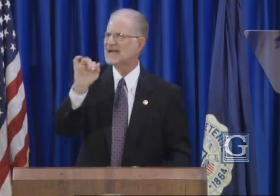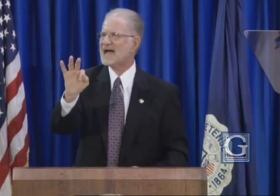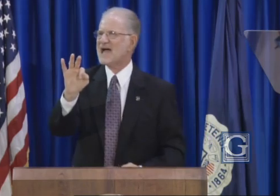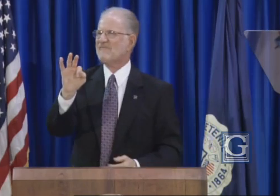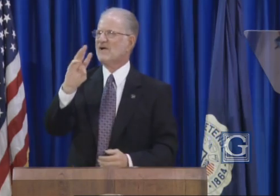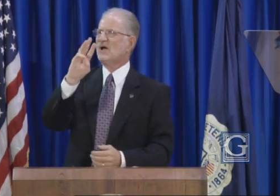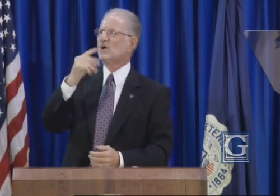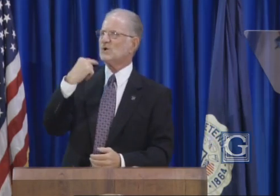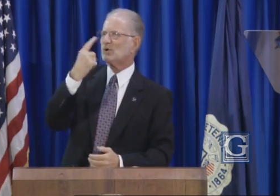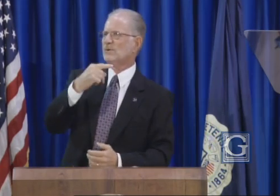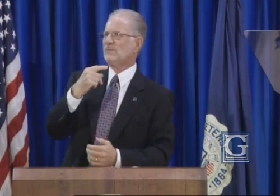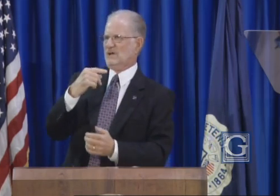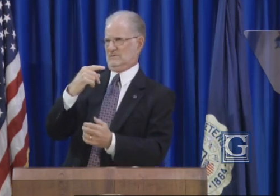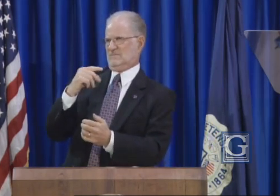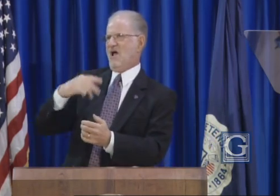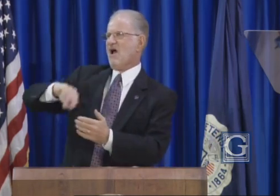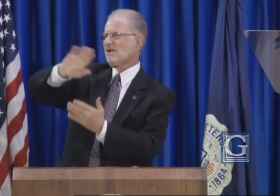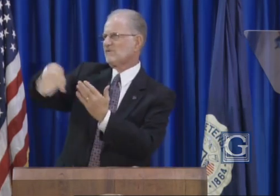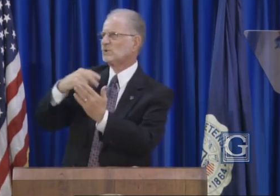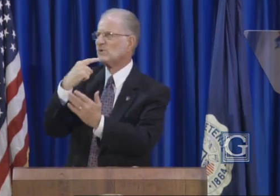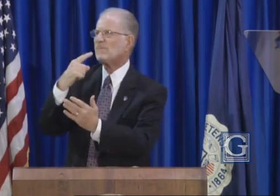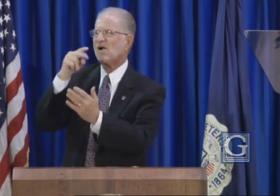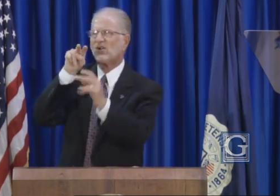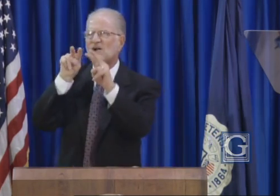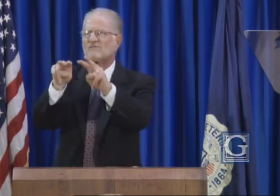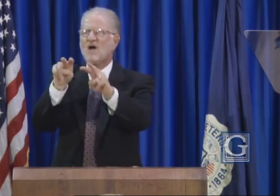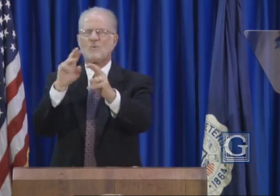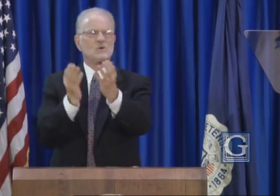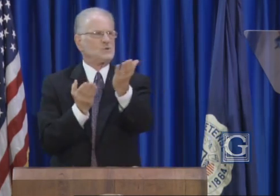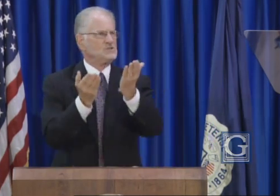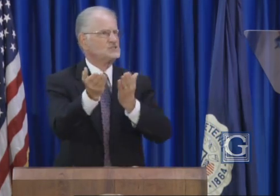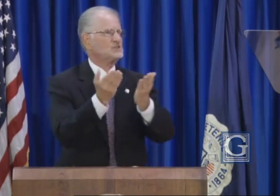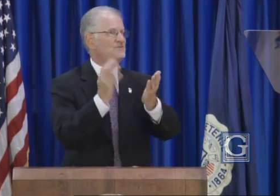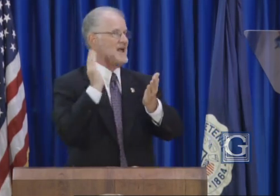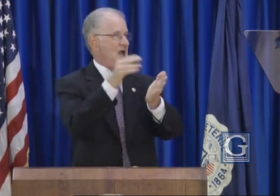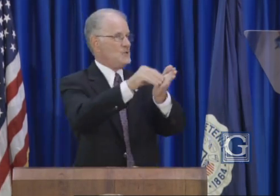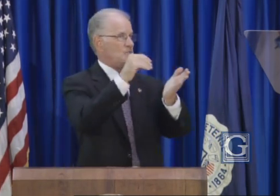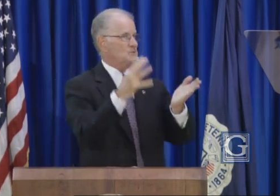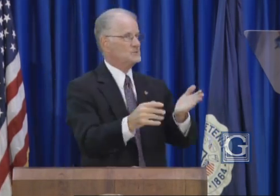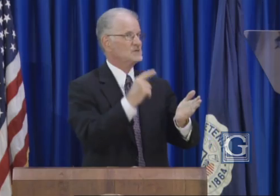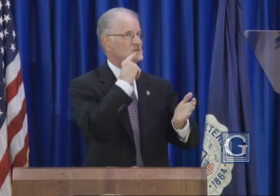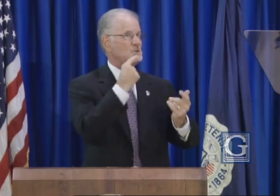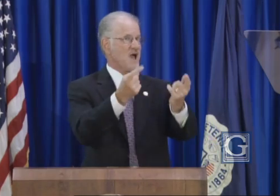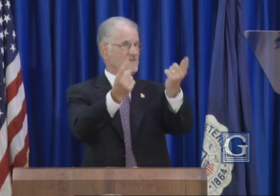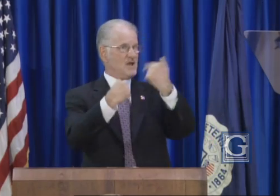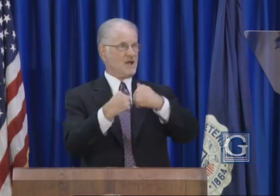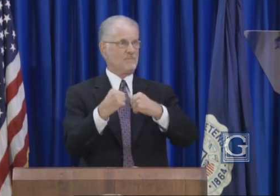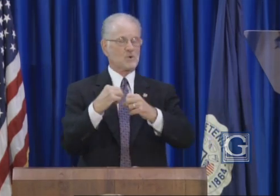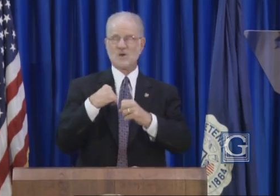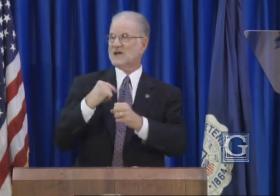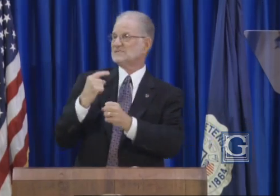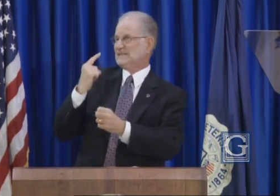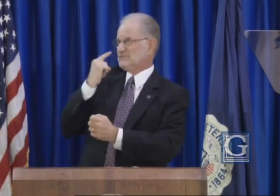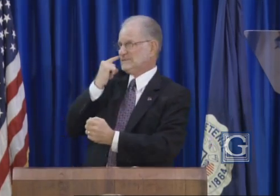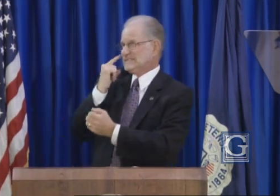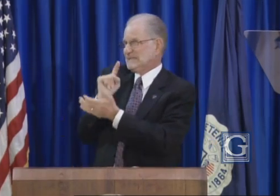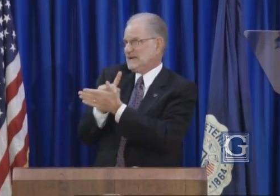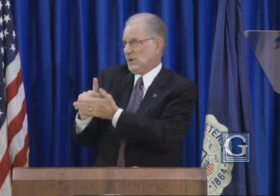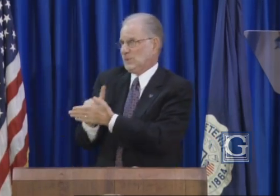I know I speak for our faculty and staff, all of whom look forward to serving our students who have come to us in